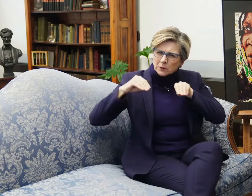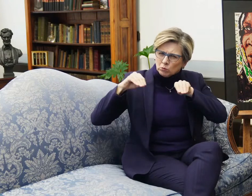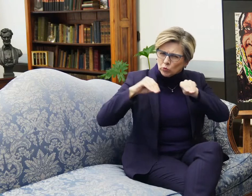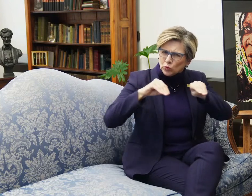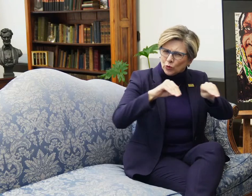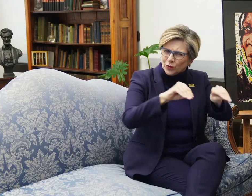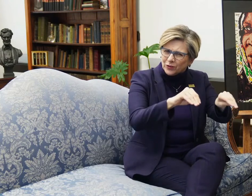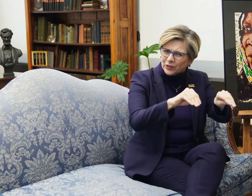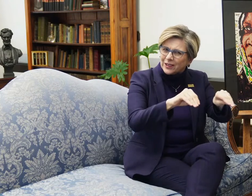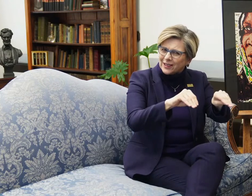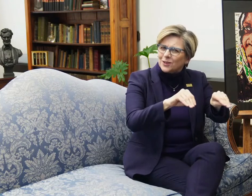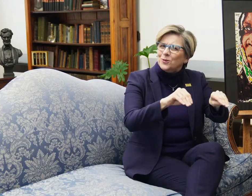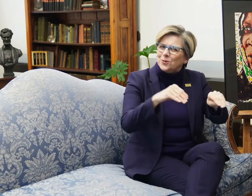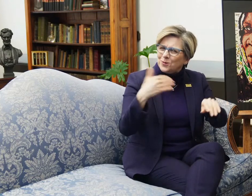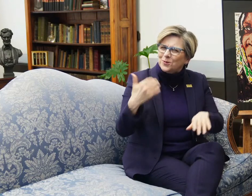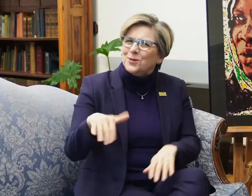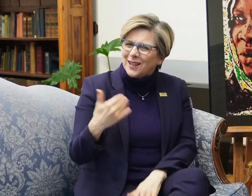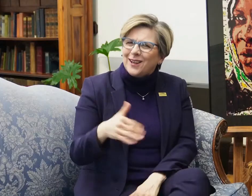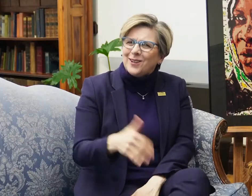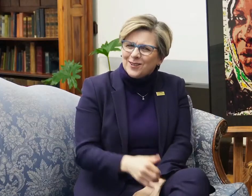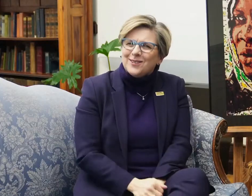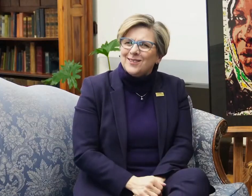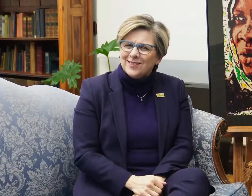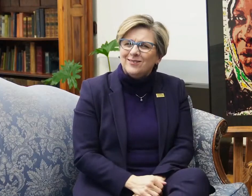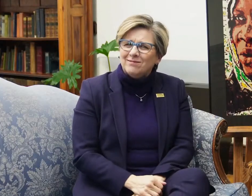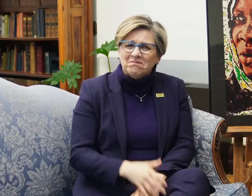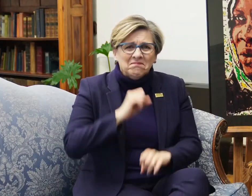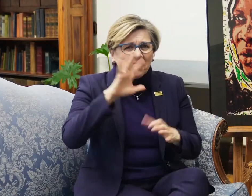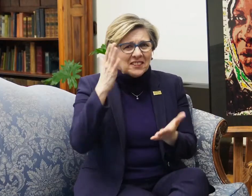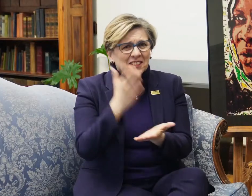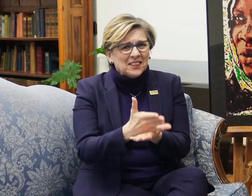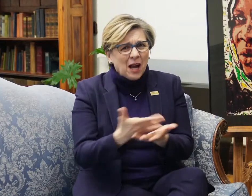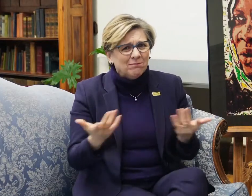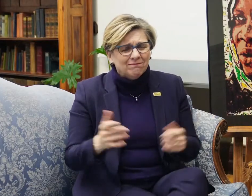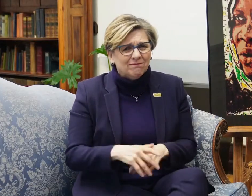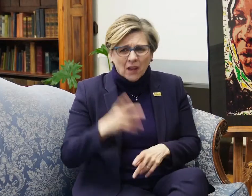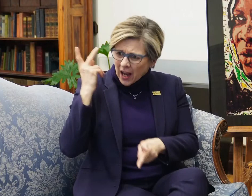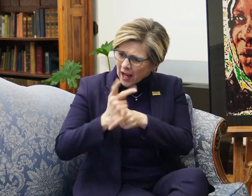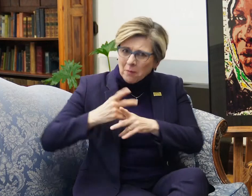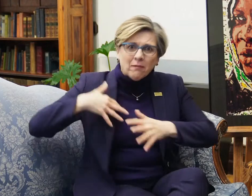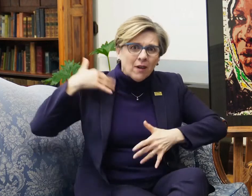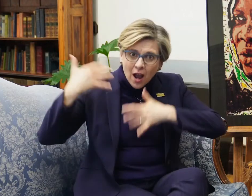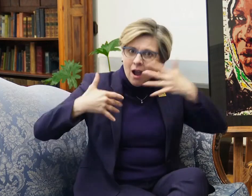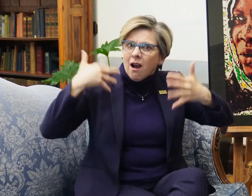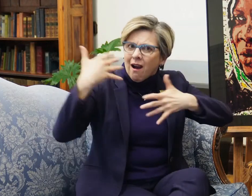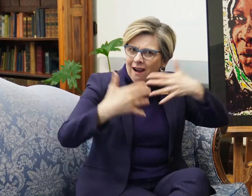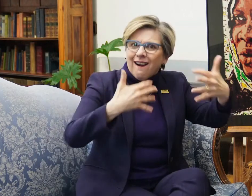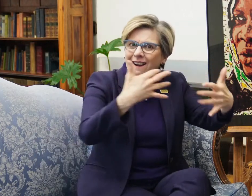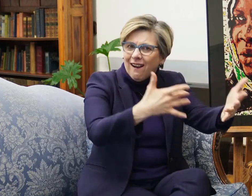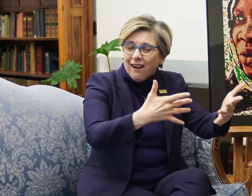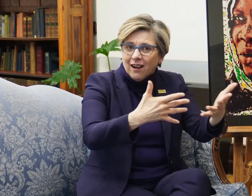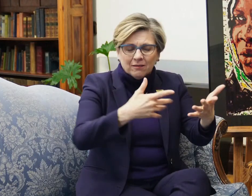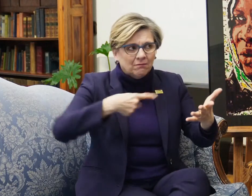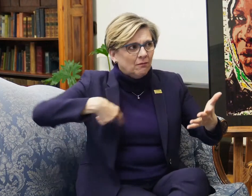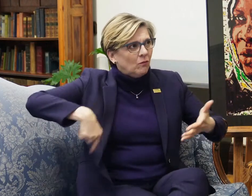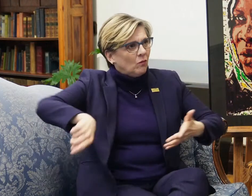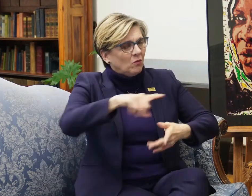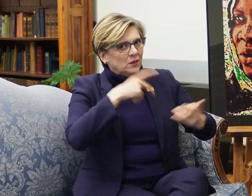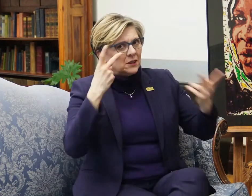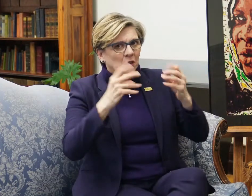our collective momentum. That is nothing short of amazing. Nothing has stopped our progress, and we have continued to push